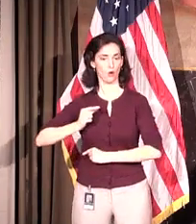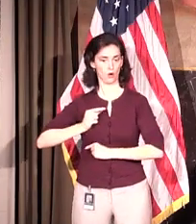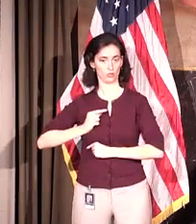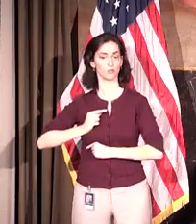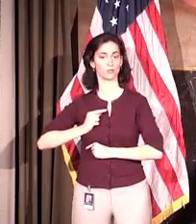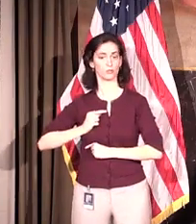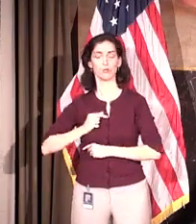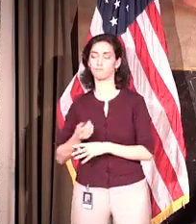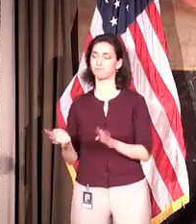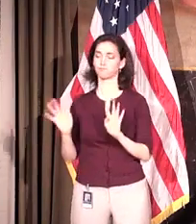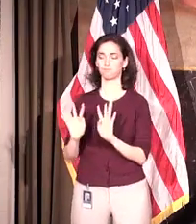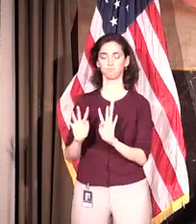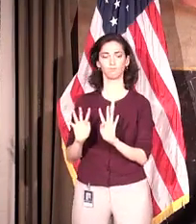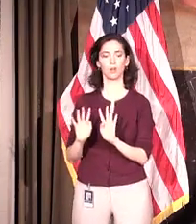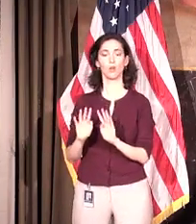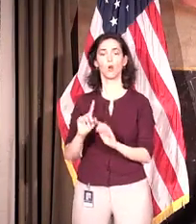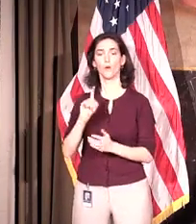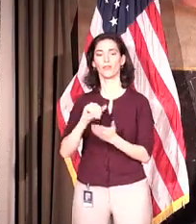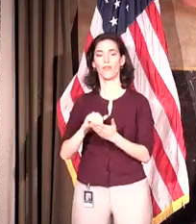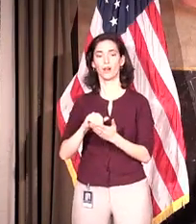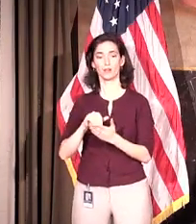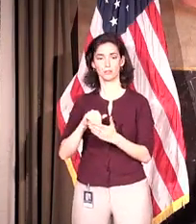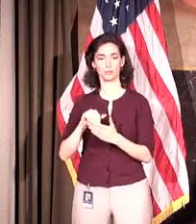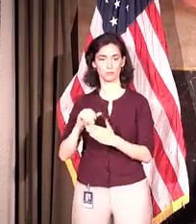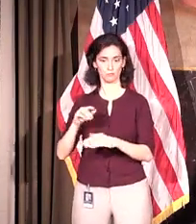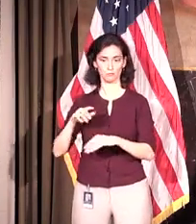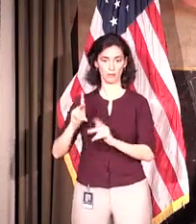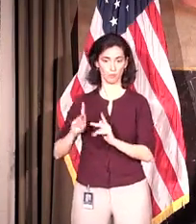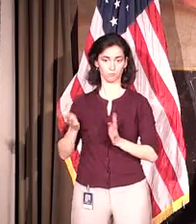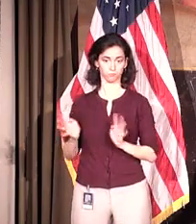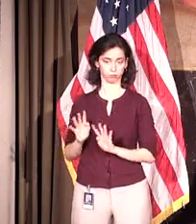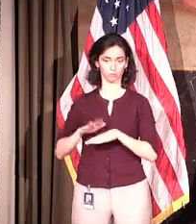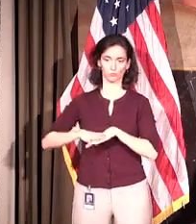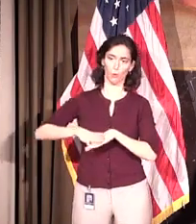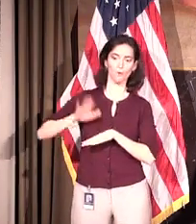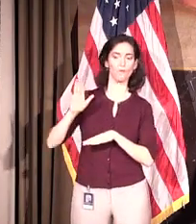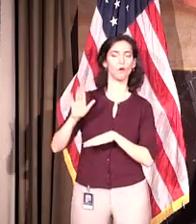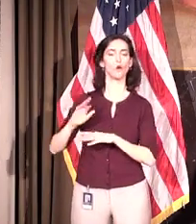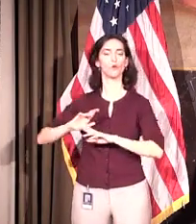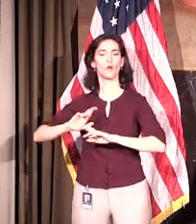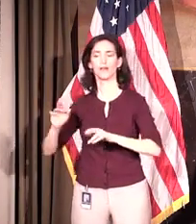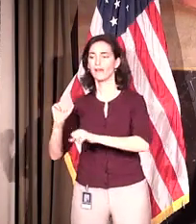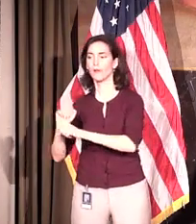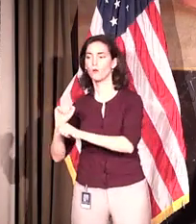guardsmen activated in support of emergency operations for Zeta,